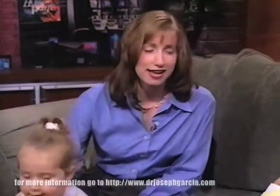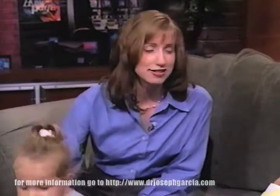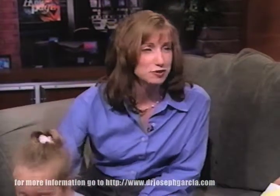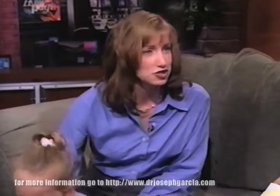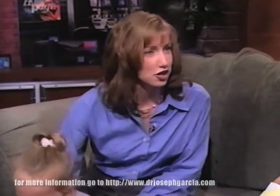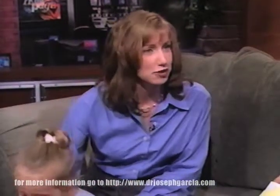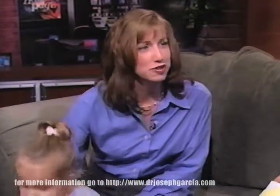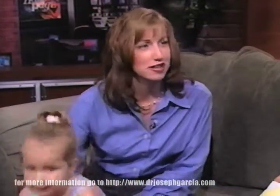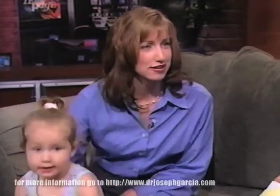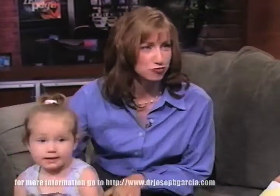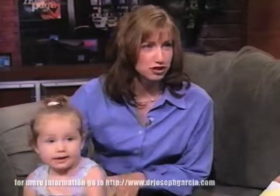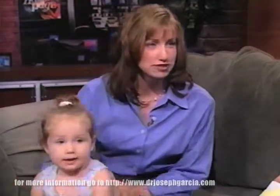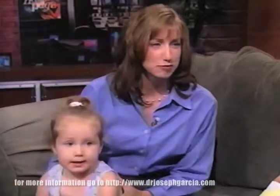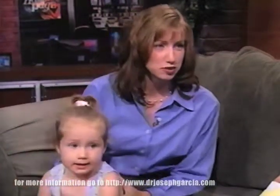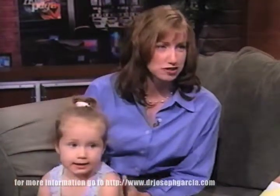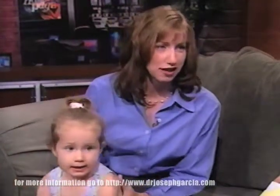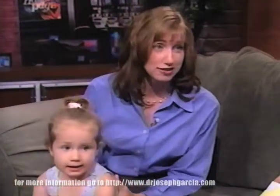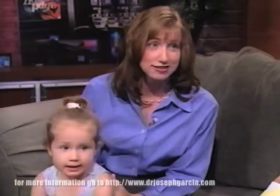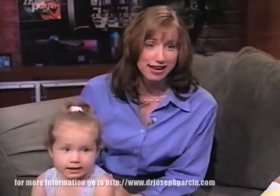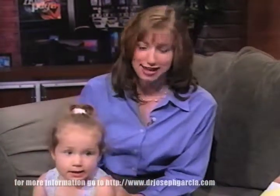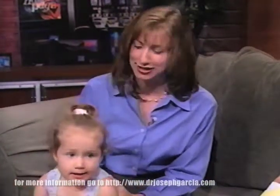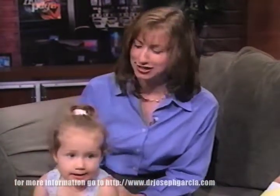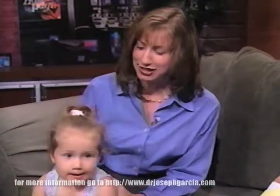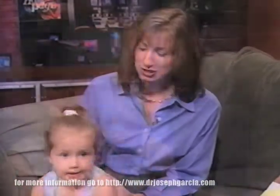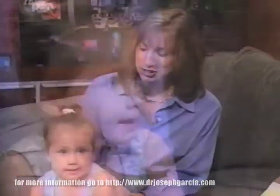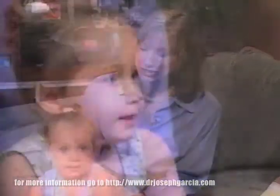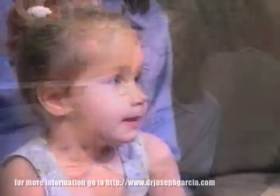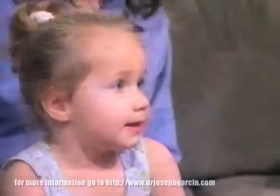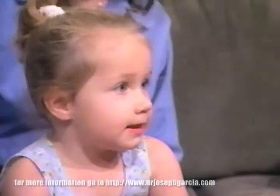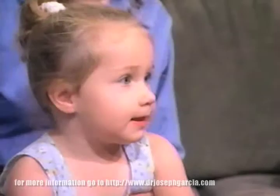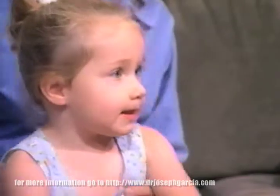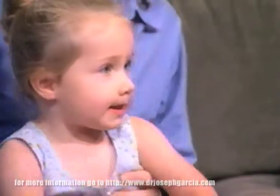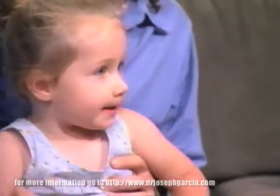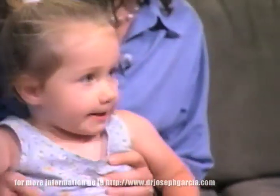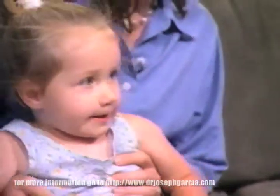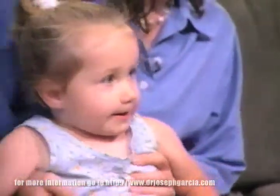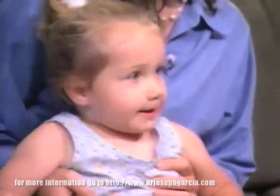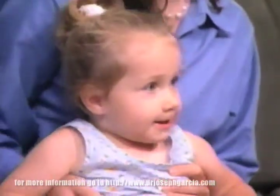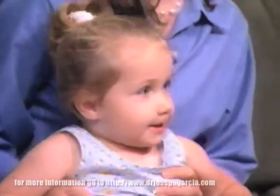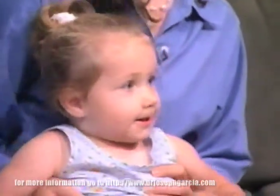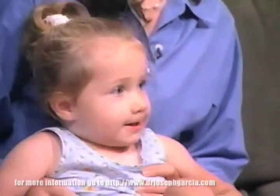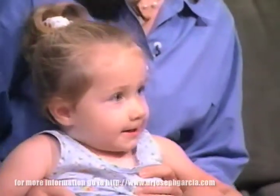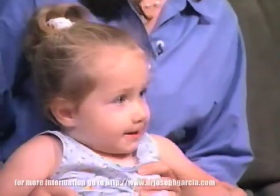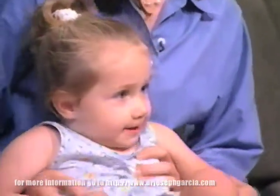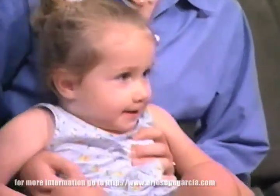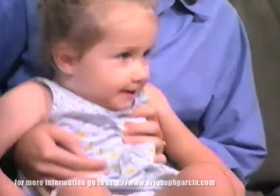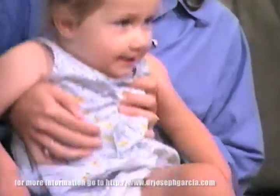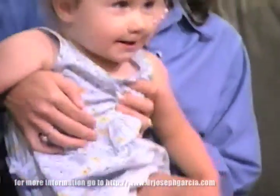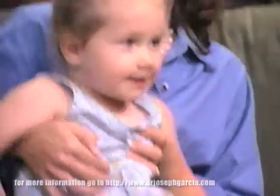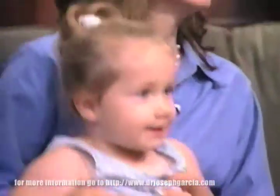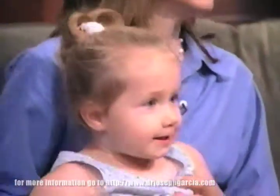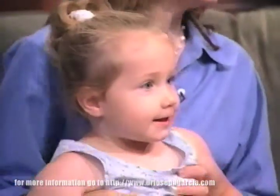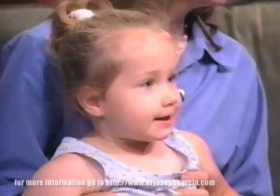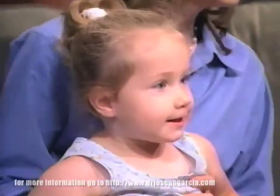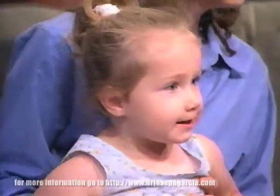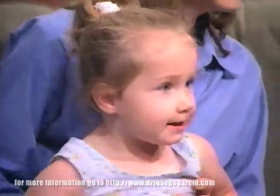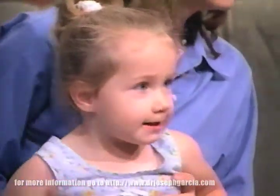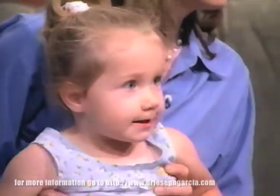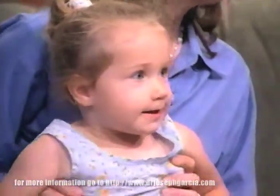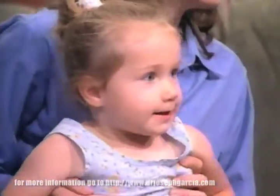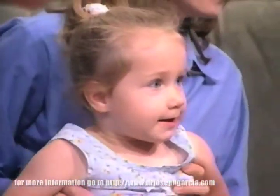it, and we started with like really simple signs, and she just has gone with it. What kind of signs does she use?